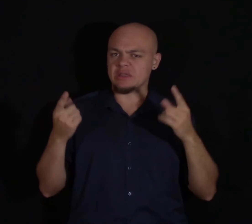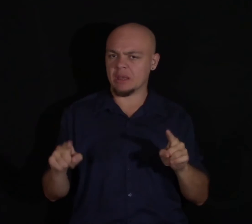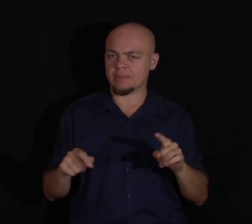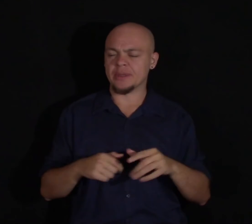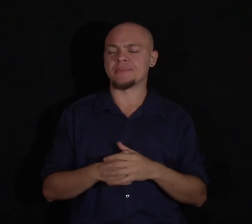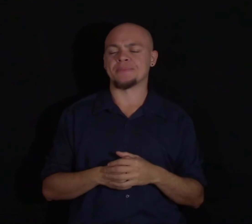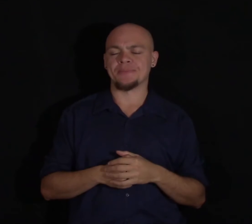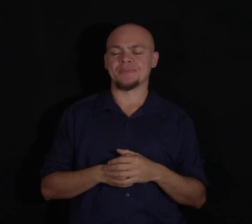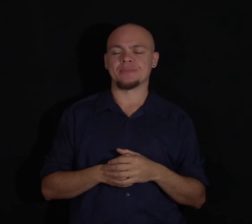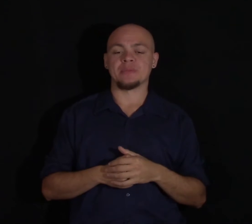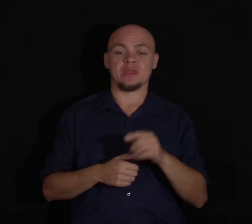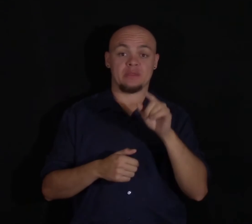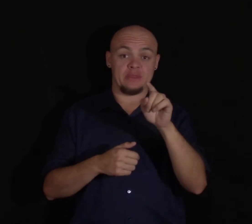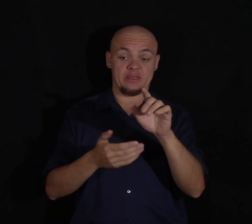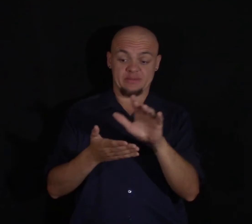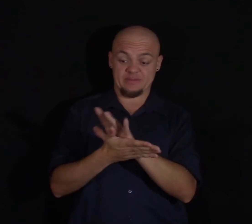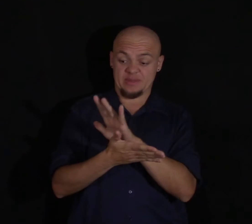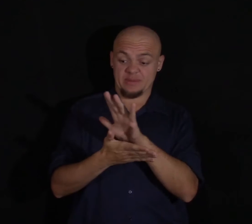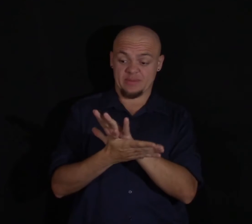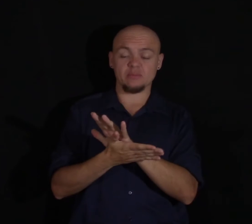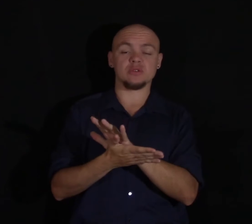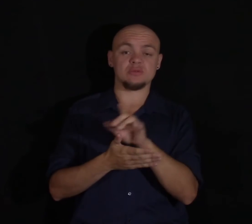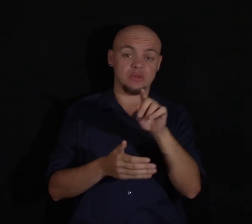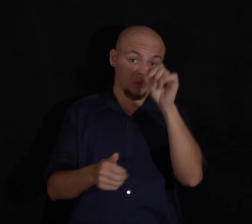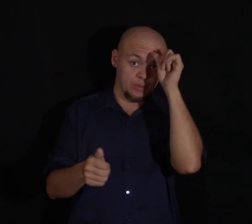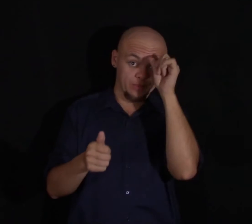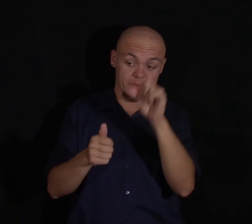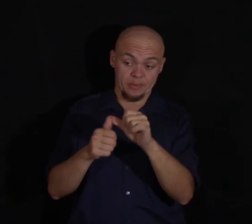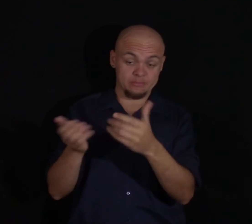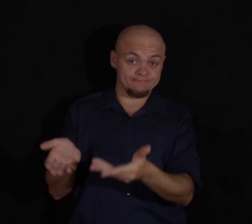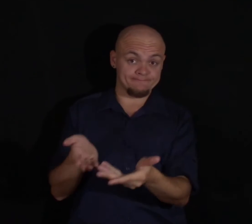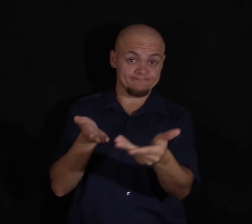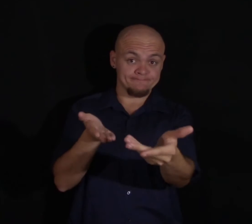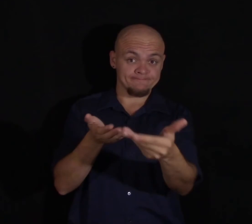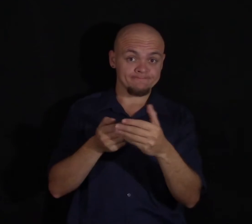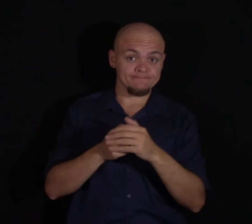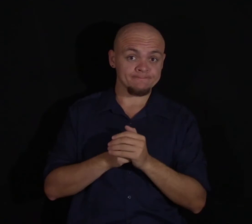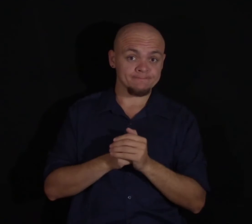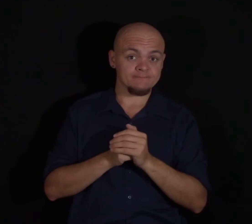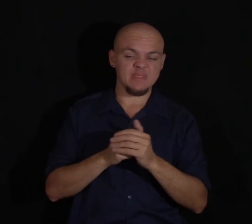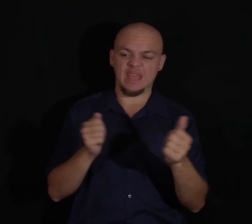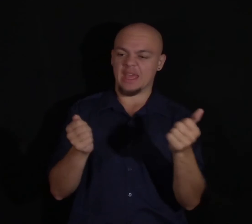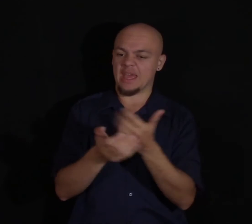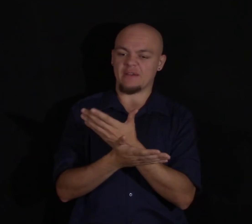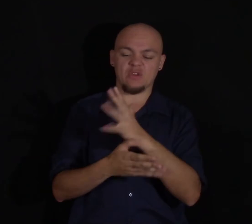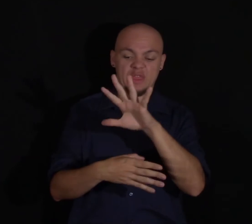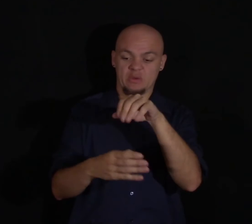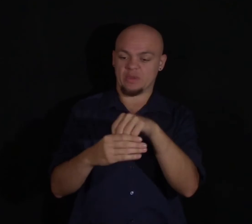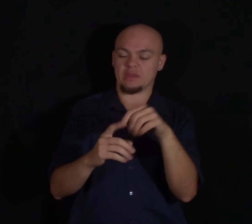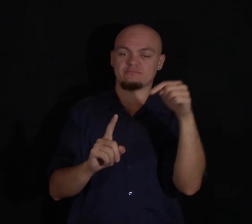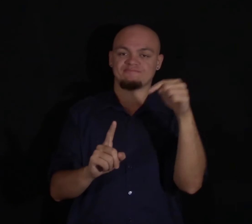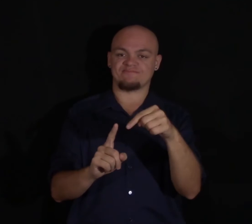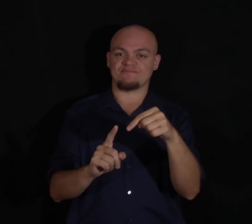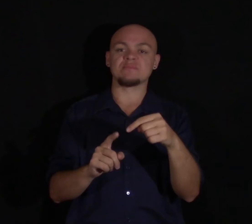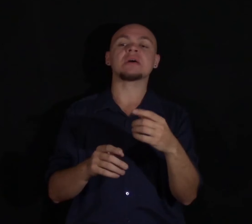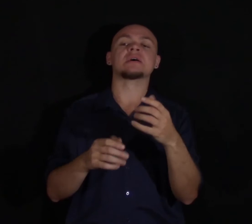these papers. Here they are. Everything is related in them which bears reference to my accursed